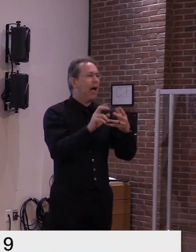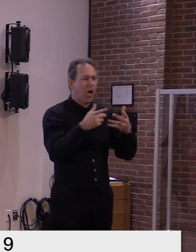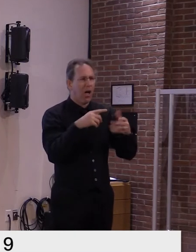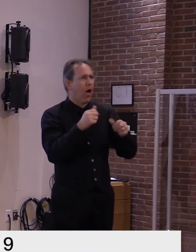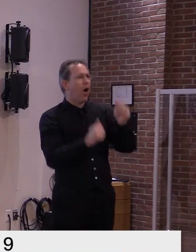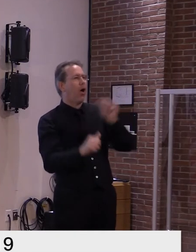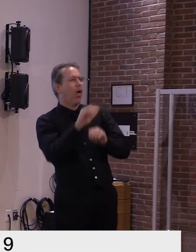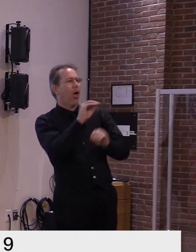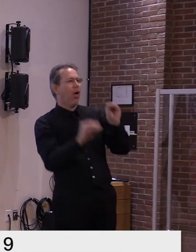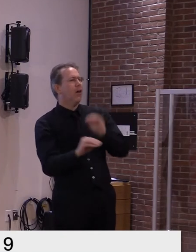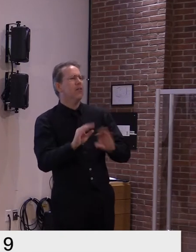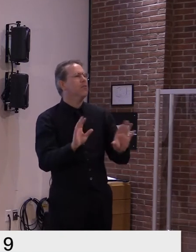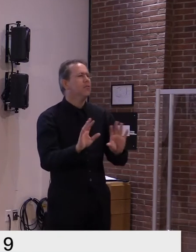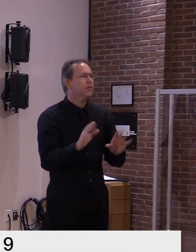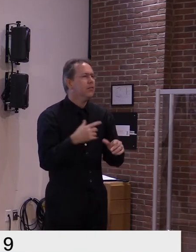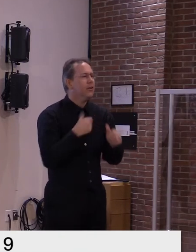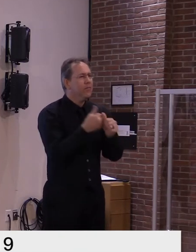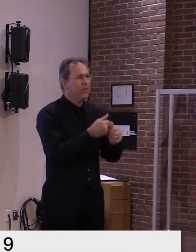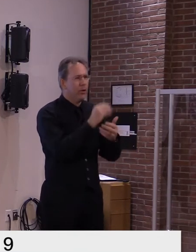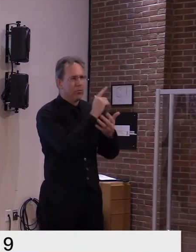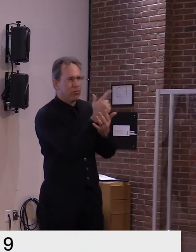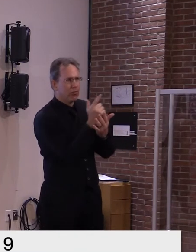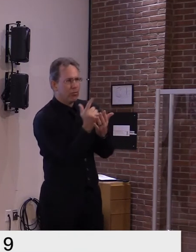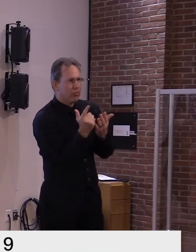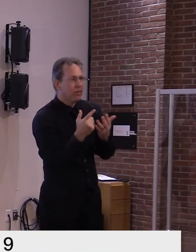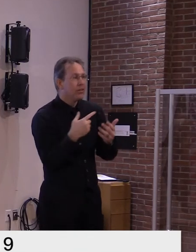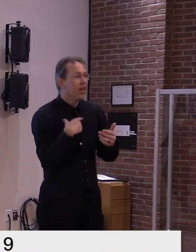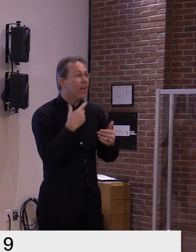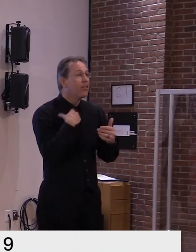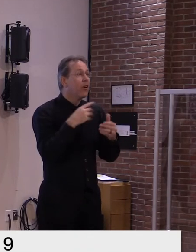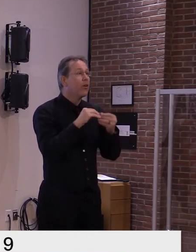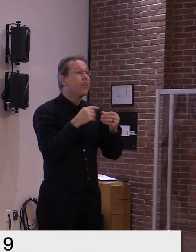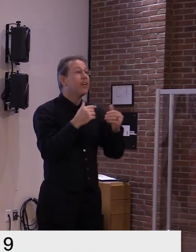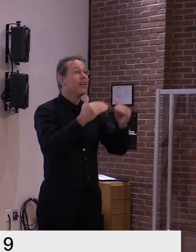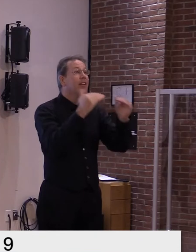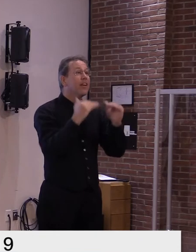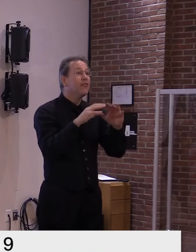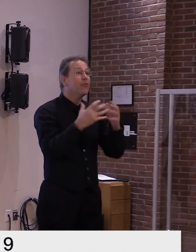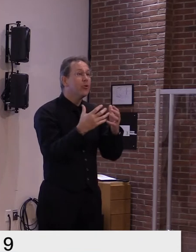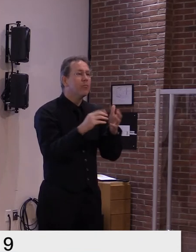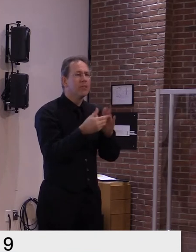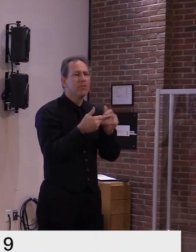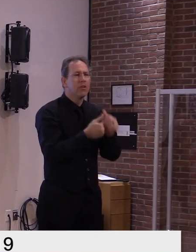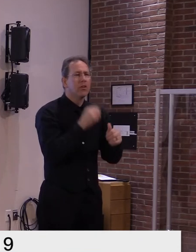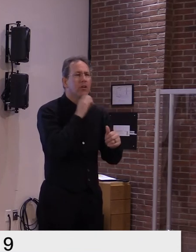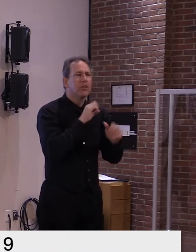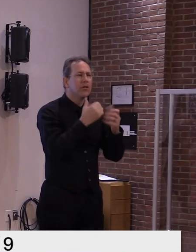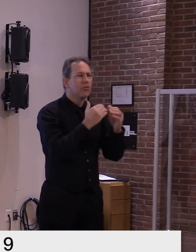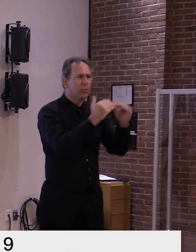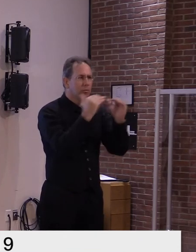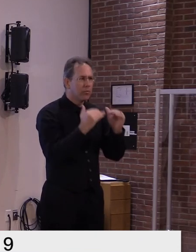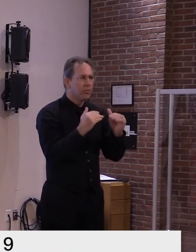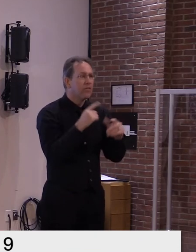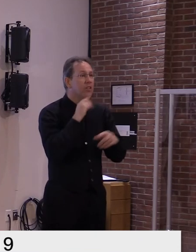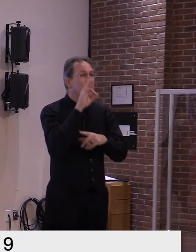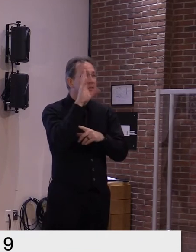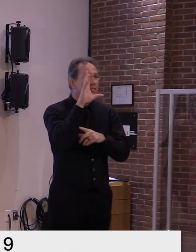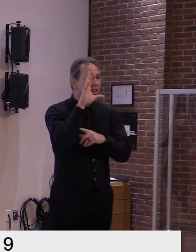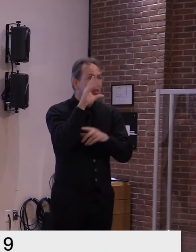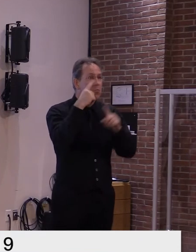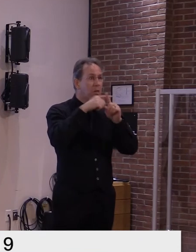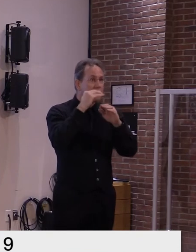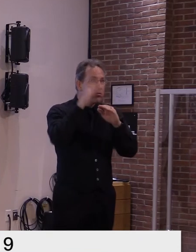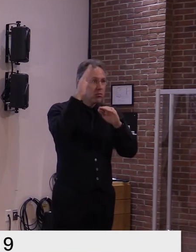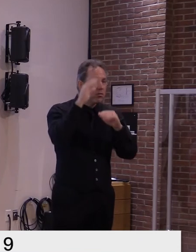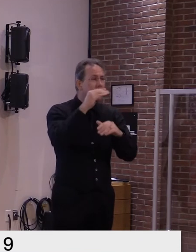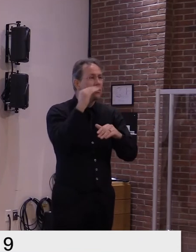what we want them to do, every time we say a next age band, for example, the first is 75 plus, the next thing we'll say is